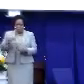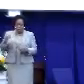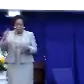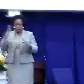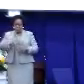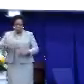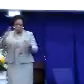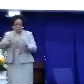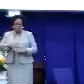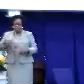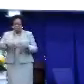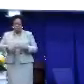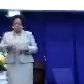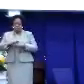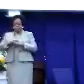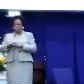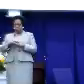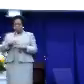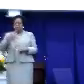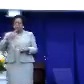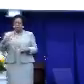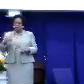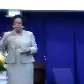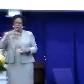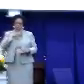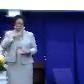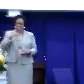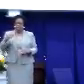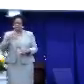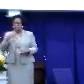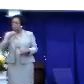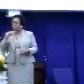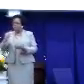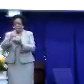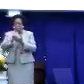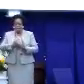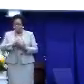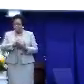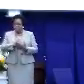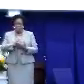the mess that they're in, and you sitting up there telling them that they're dirty. Come on, that is not going to help me get up.